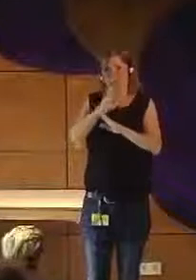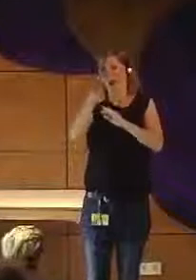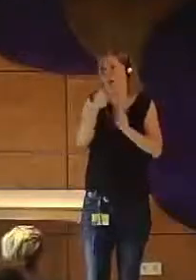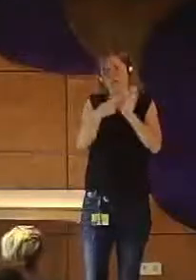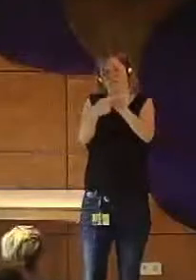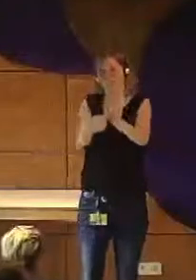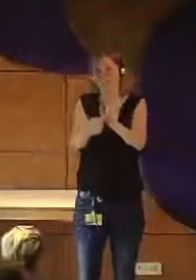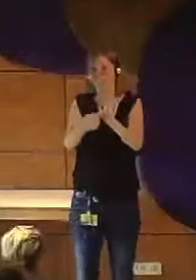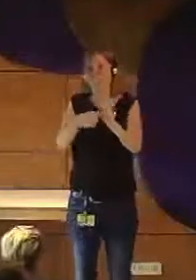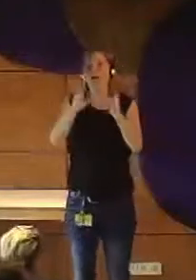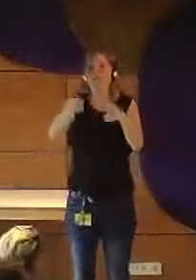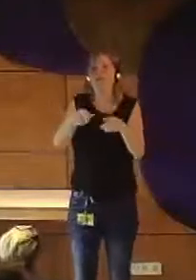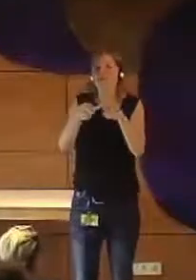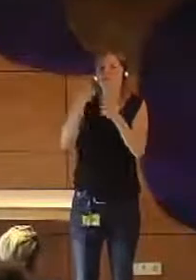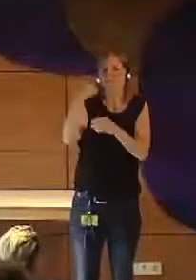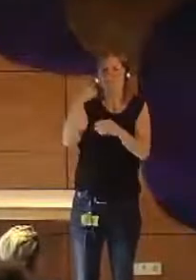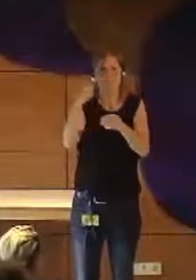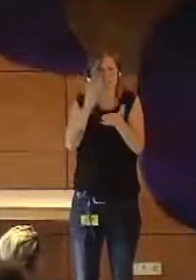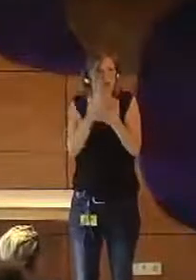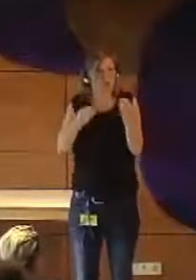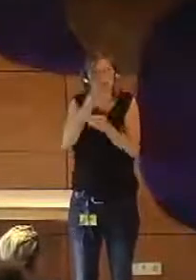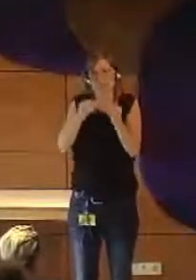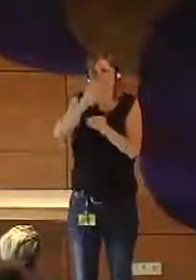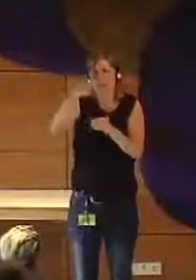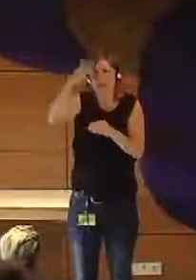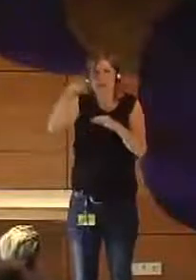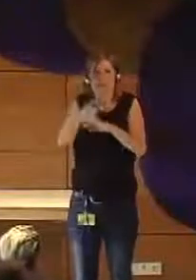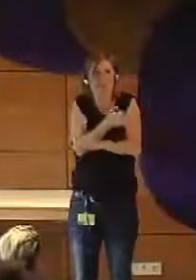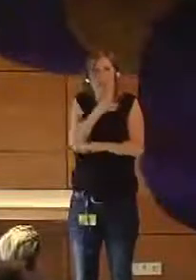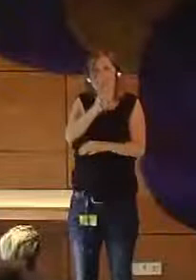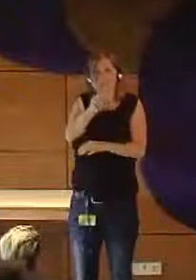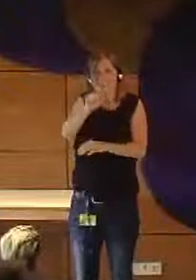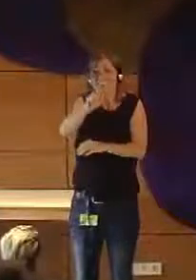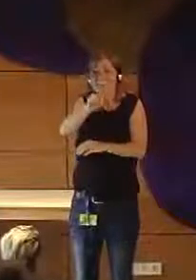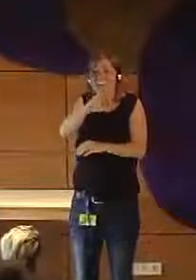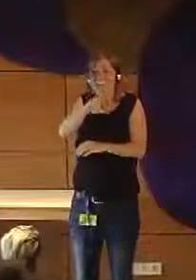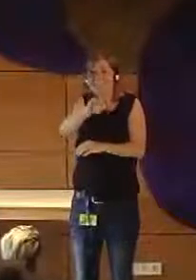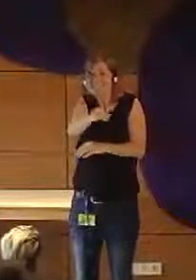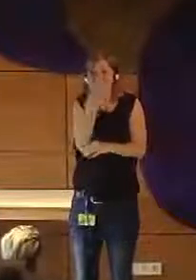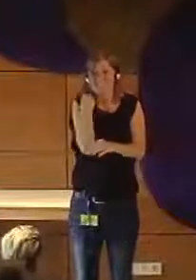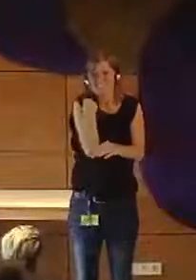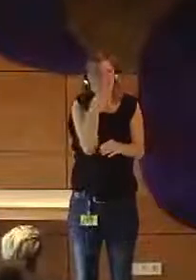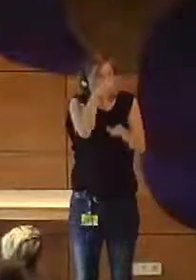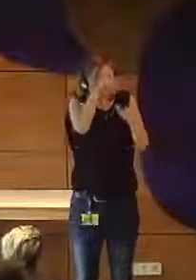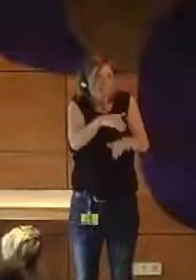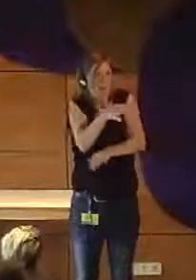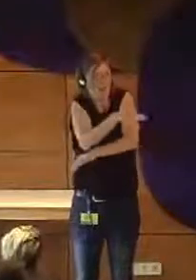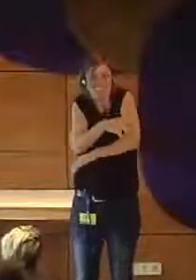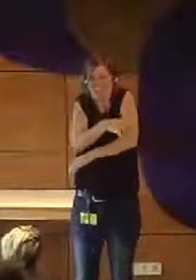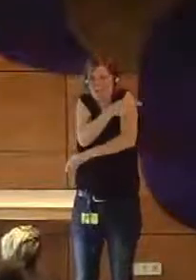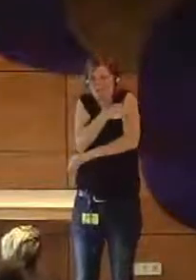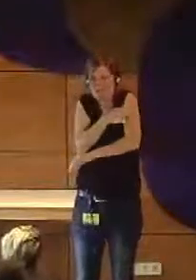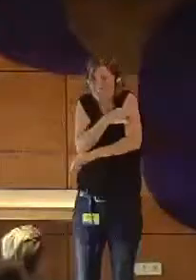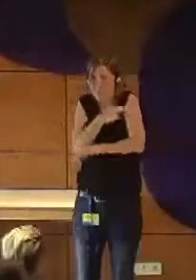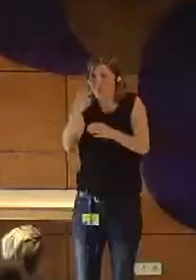front announced that she's actually got a Lord of the Rings tattoo. So if you want to ask her to show, it's not in a rude place, you'll be pleased to